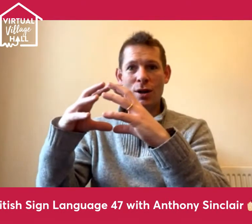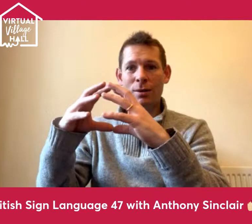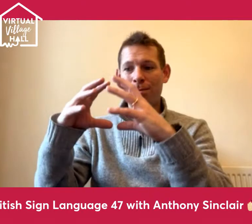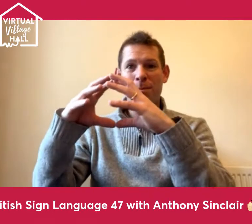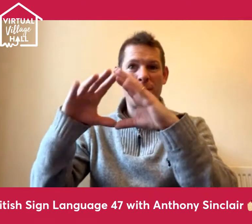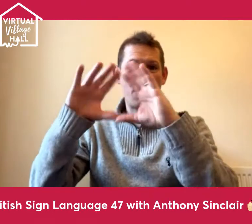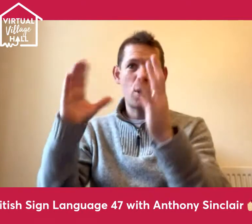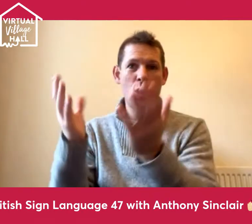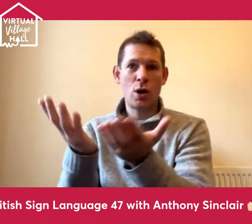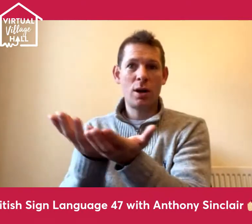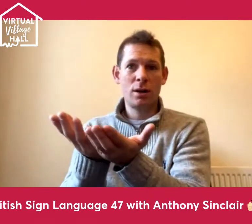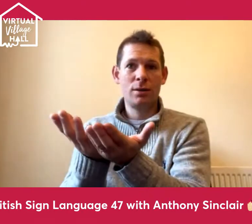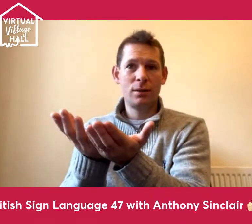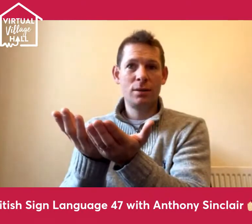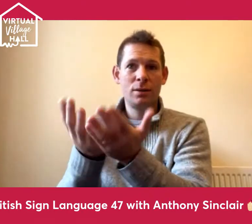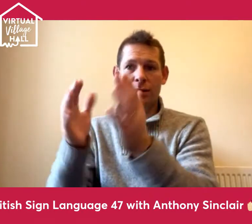The ball